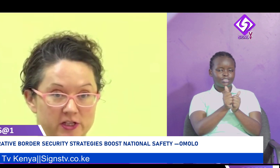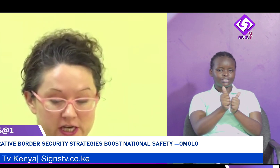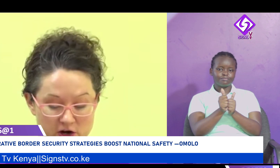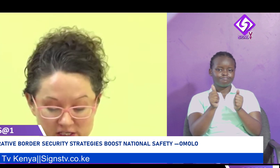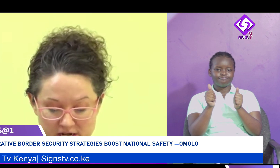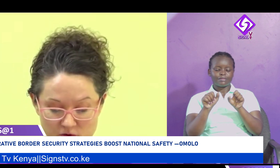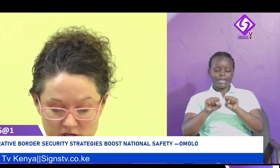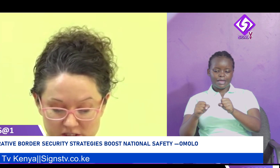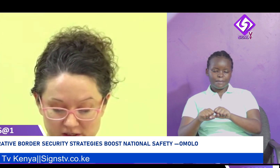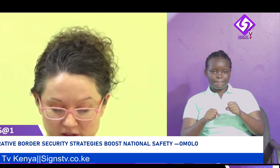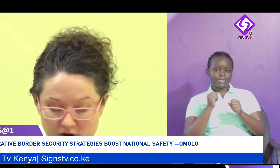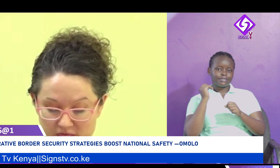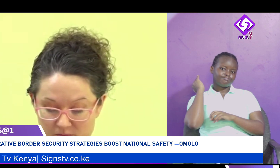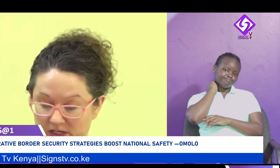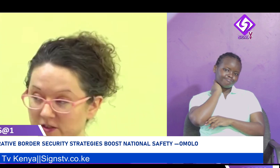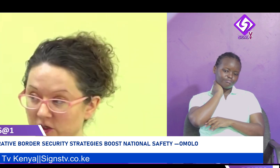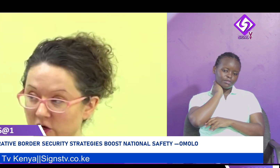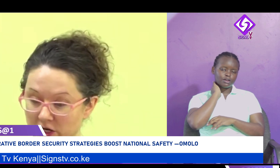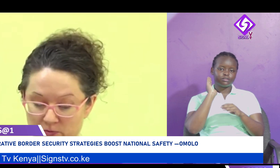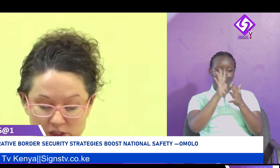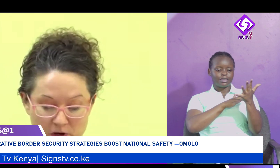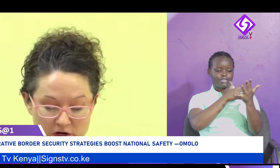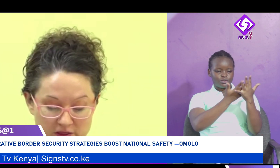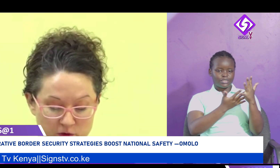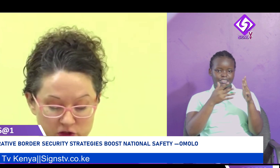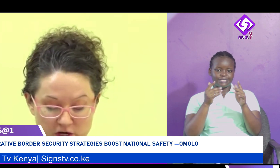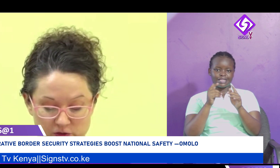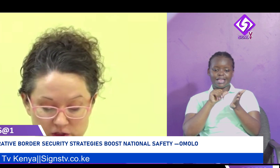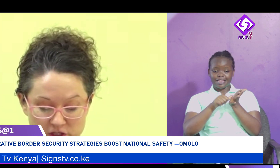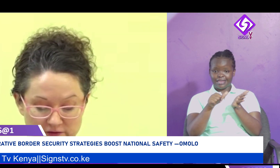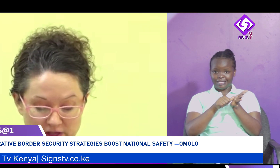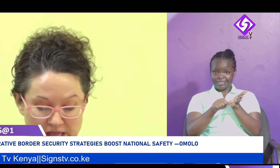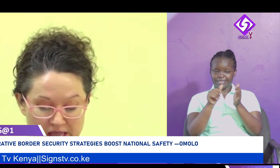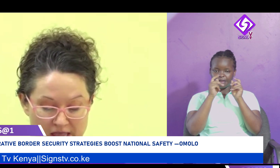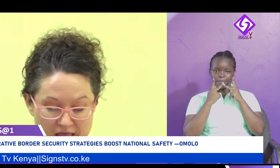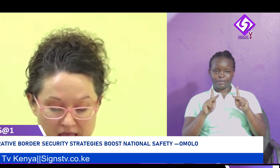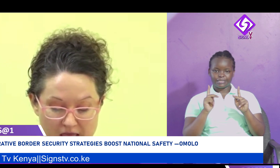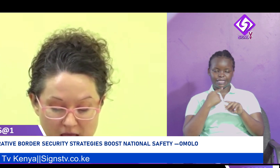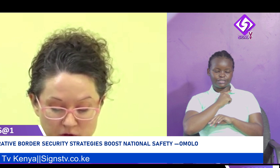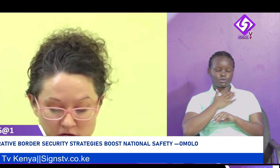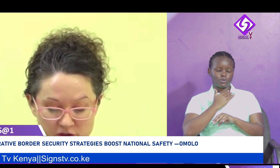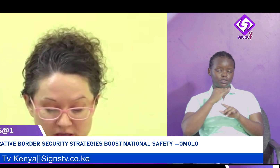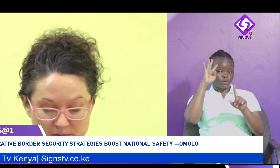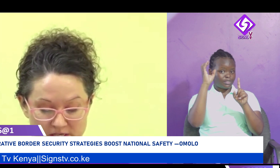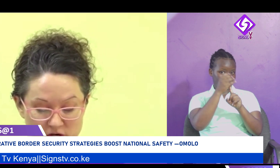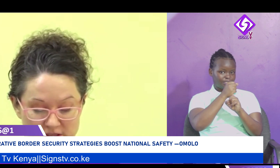and terrorist networks that threaten the peace and security and prosperity that we're trying to achieve. And we want to do that by